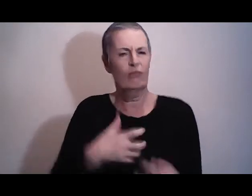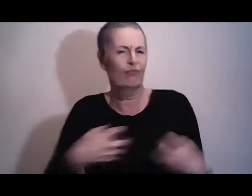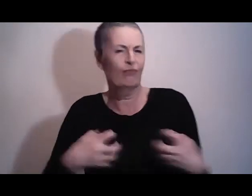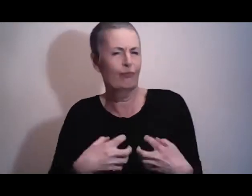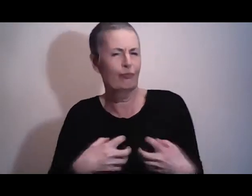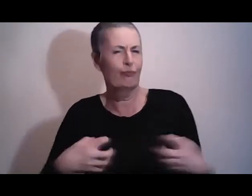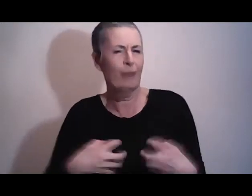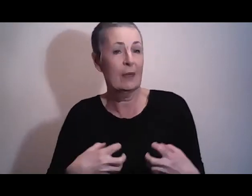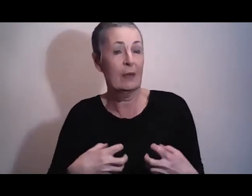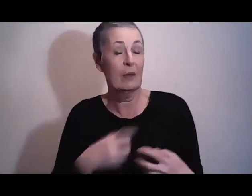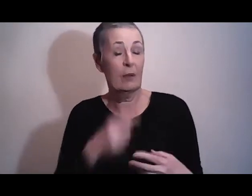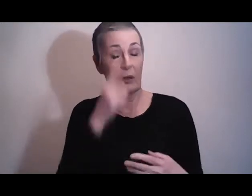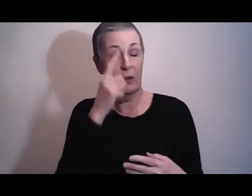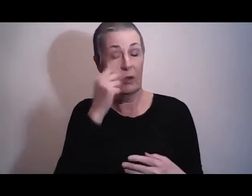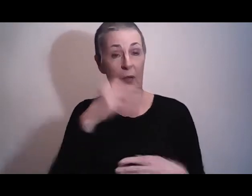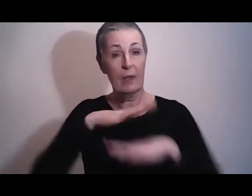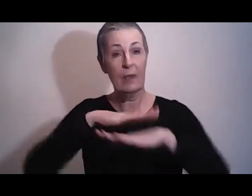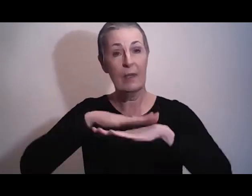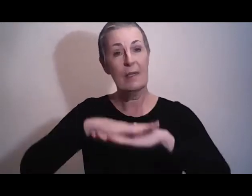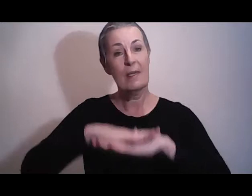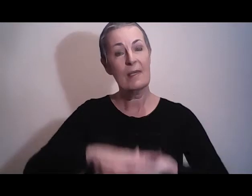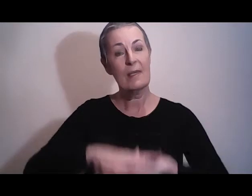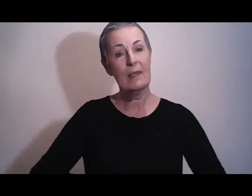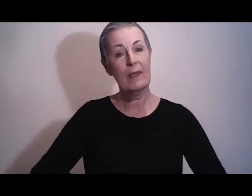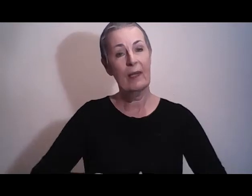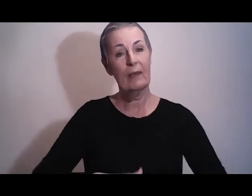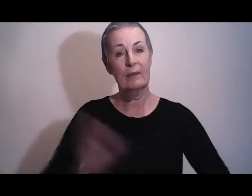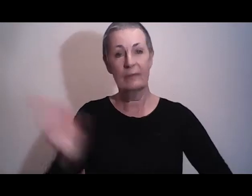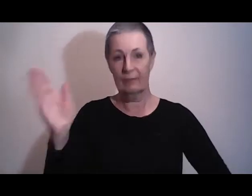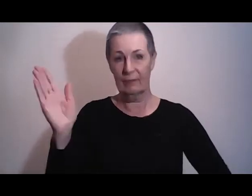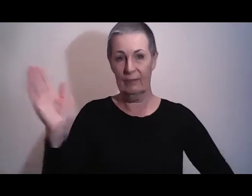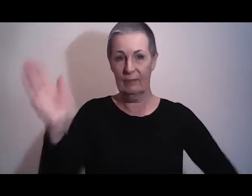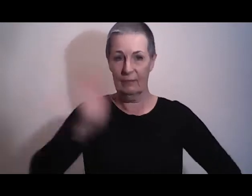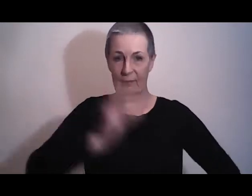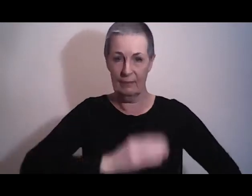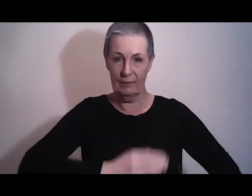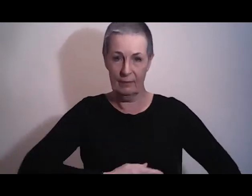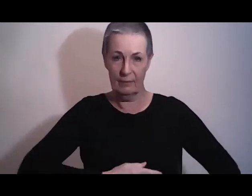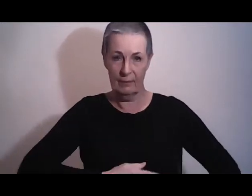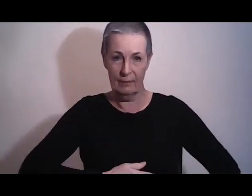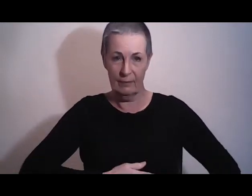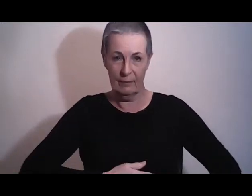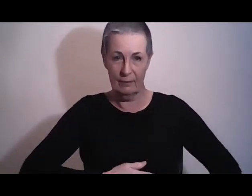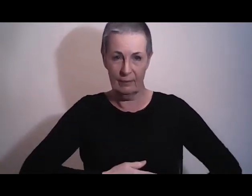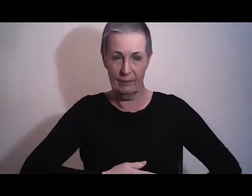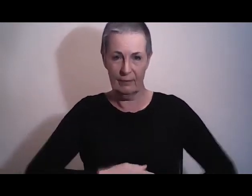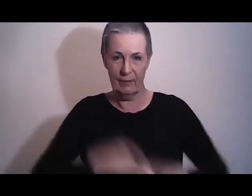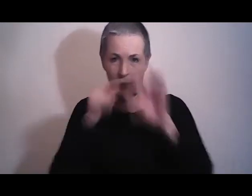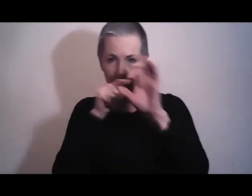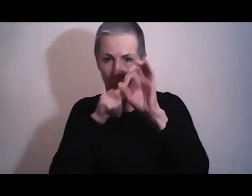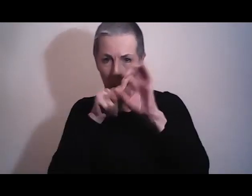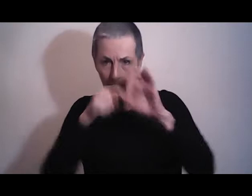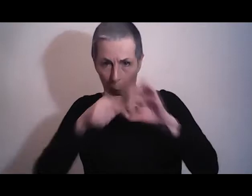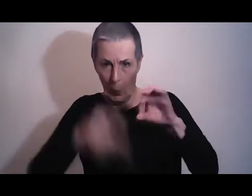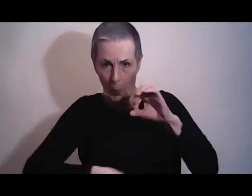sit down, put your hand on your belly, so that's just below your belly button,